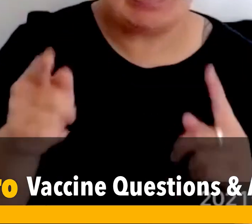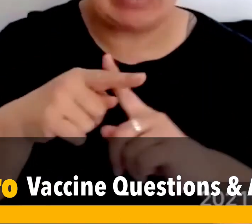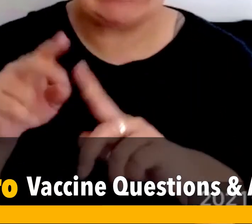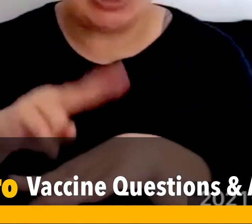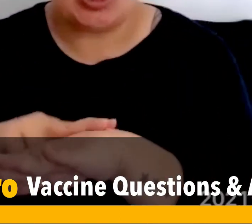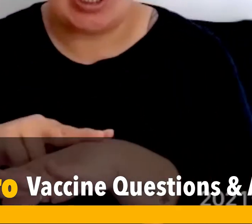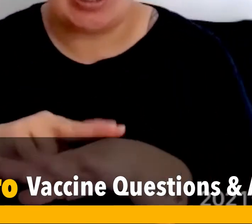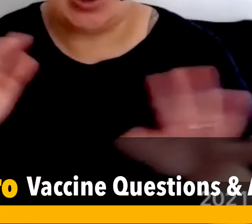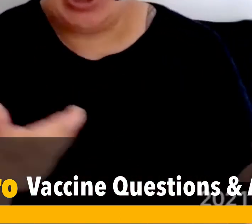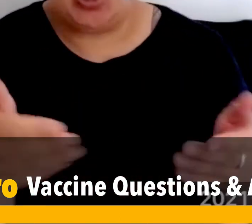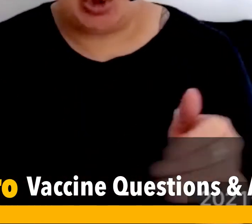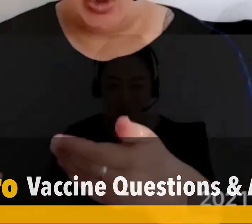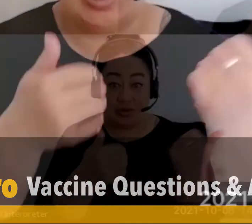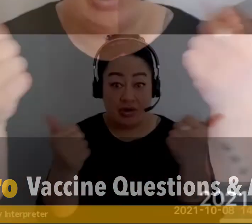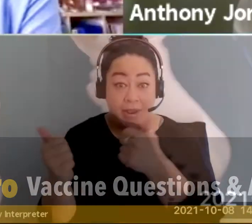themselves.